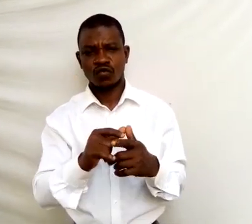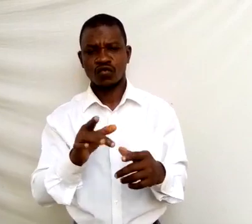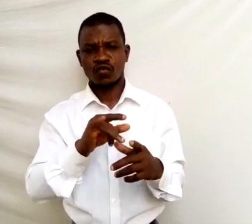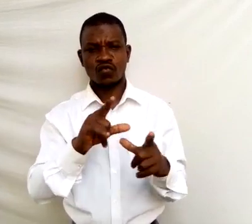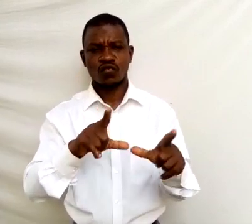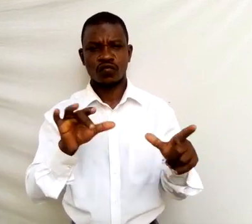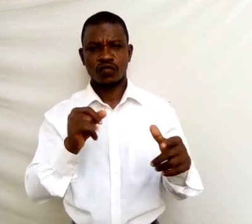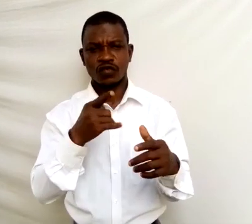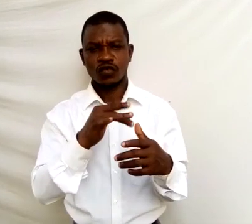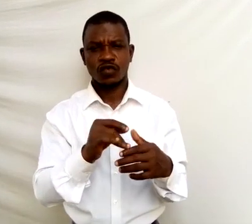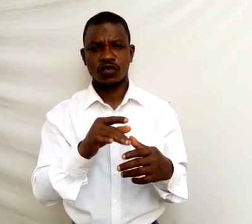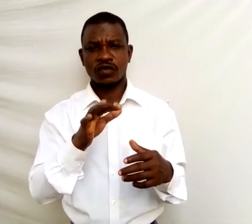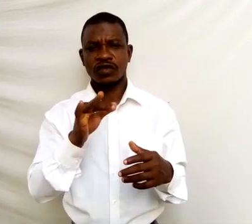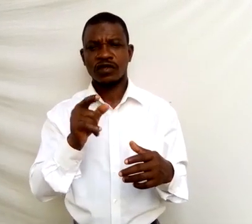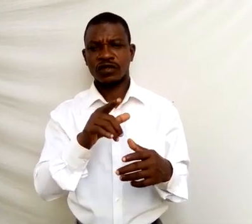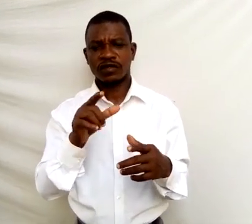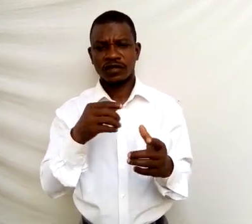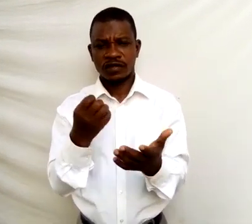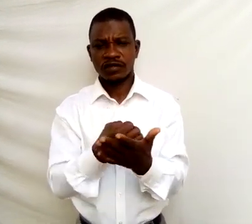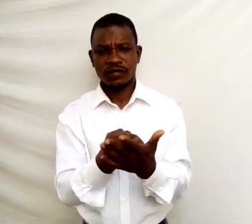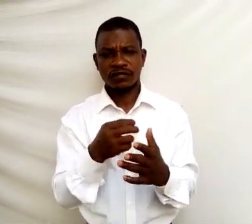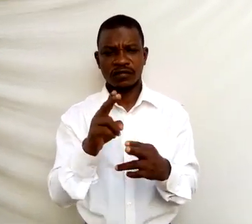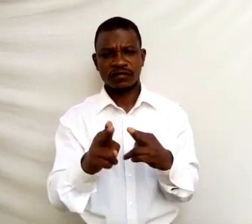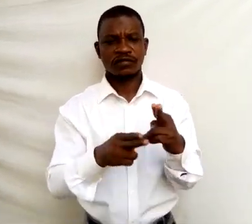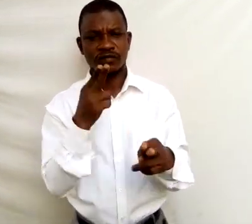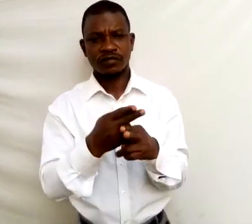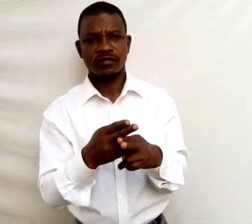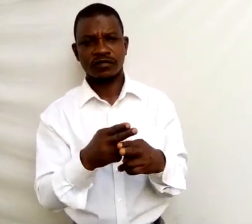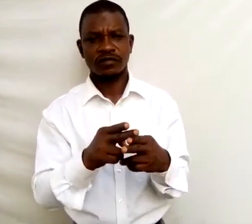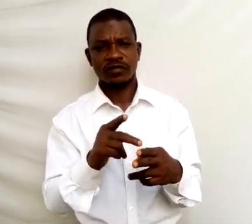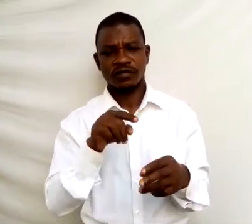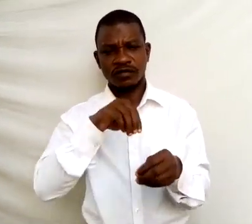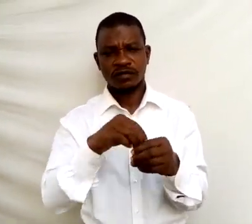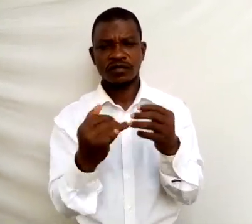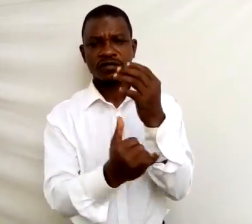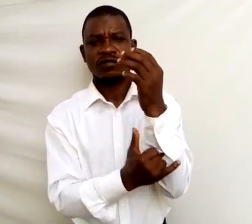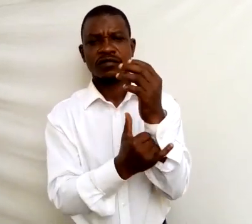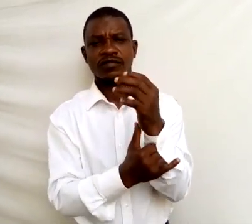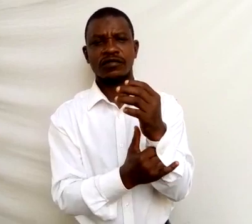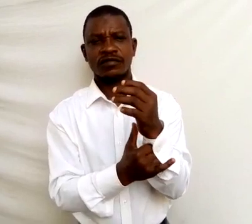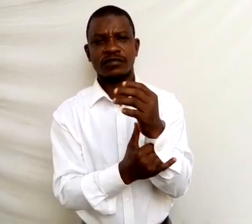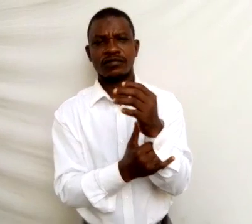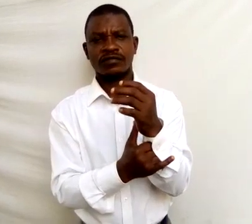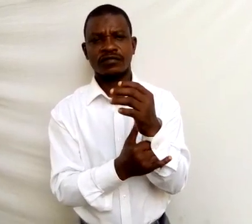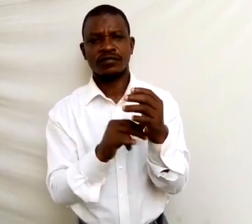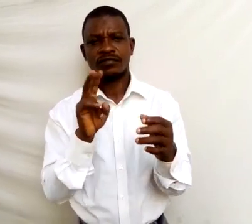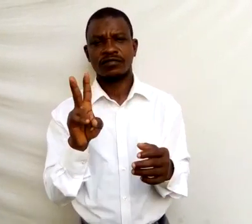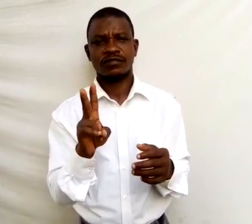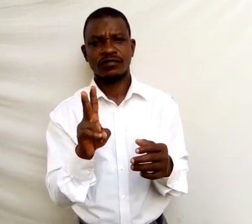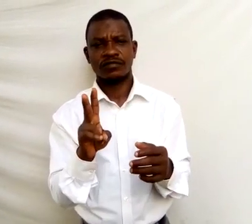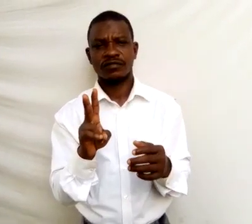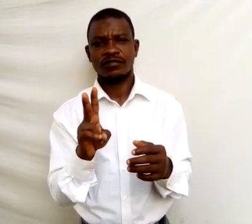of various economic units in the country. 2. Low level